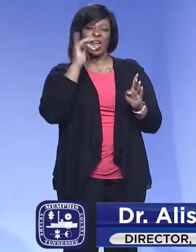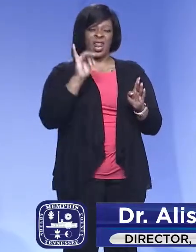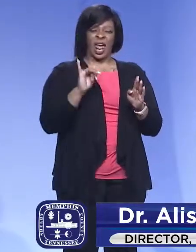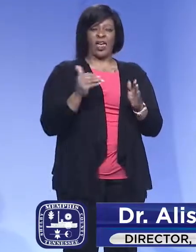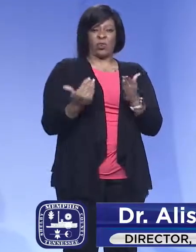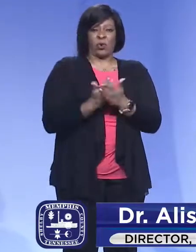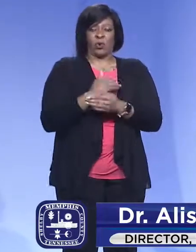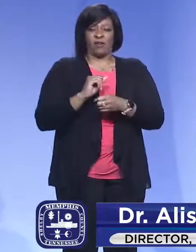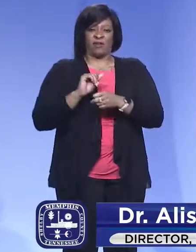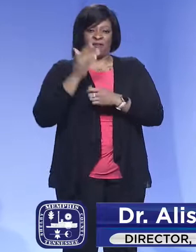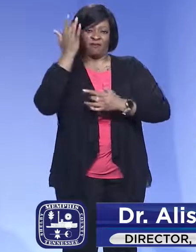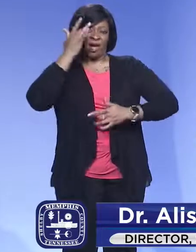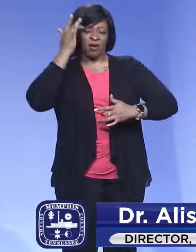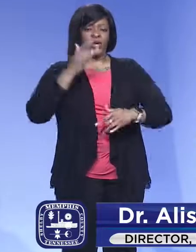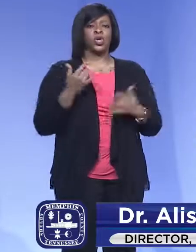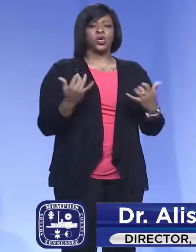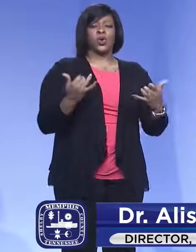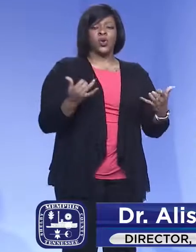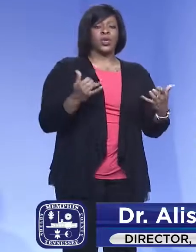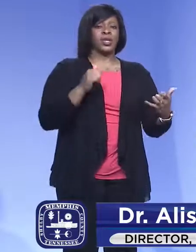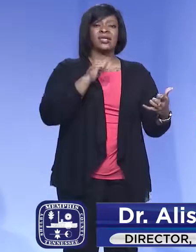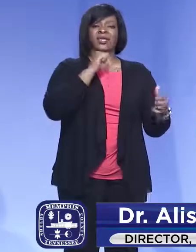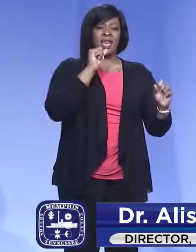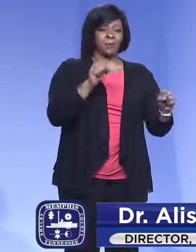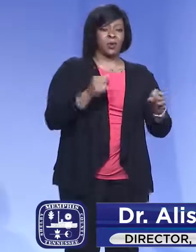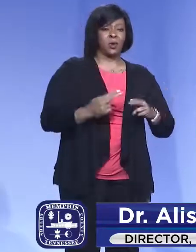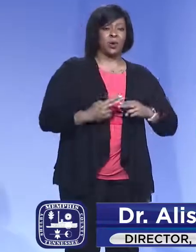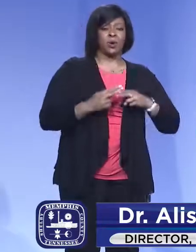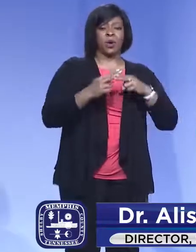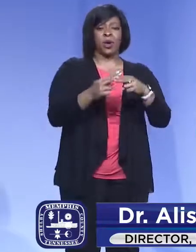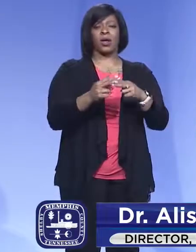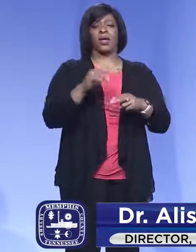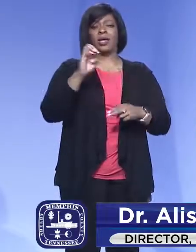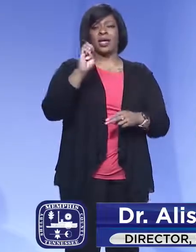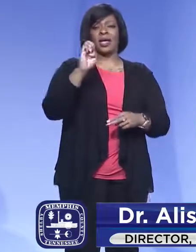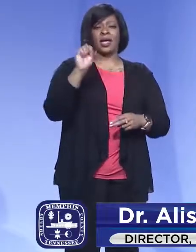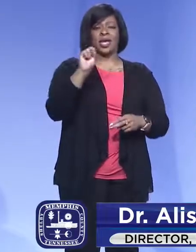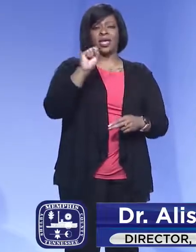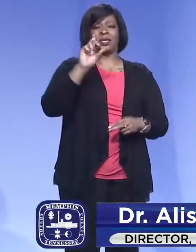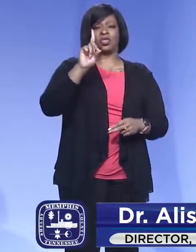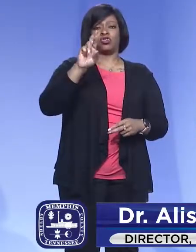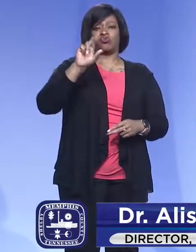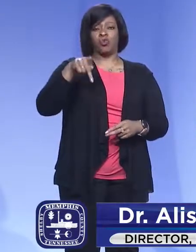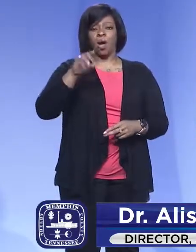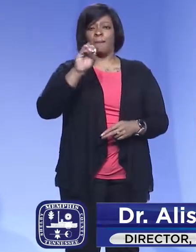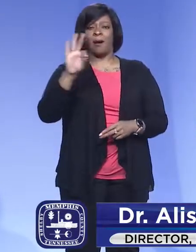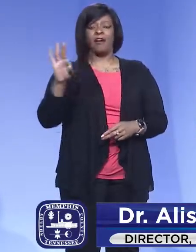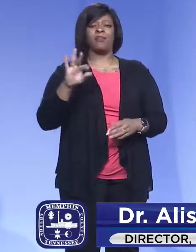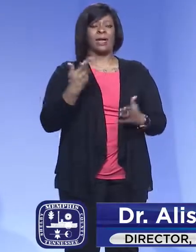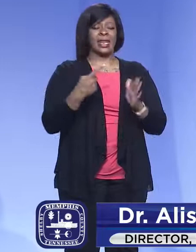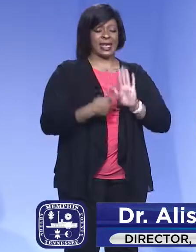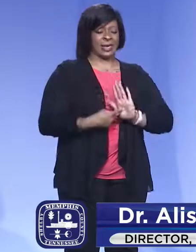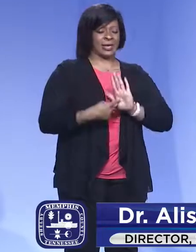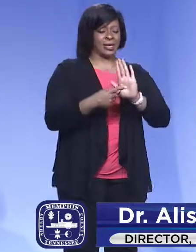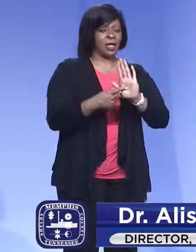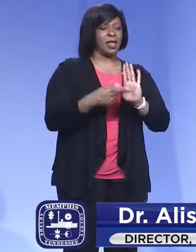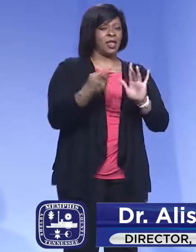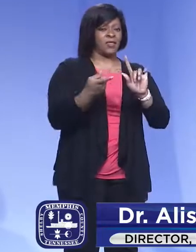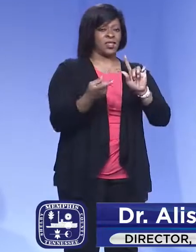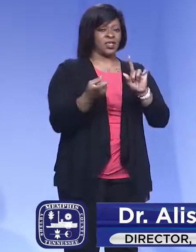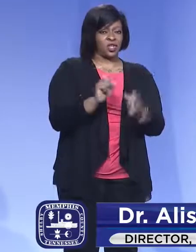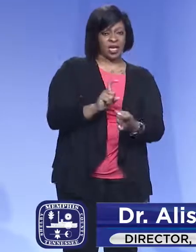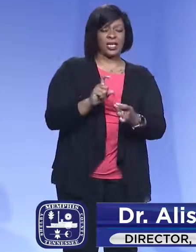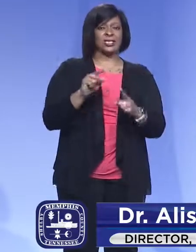there is an ability to detect what's called an S drop-off, which means is there's an indication that there's a change